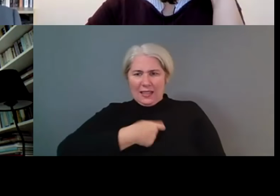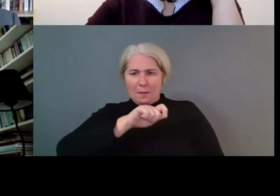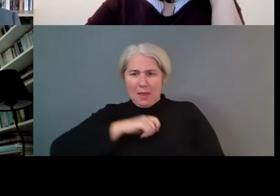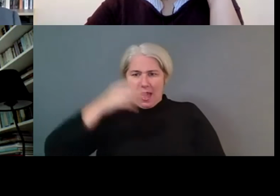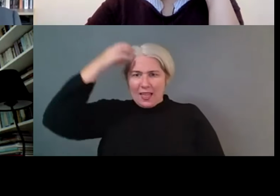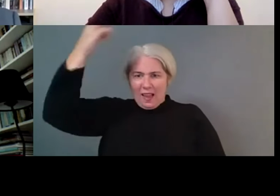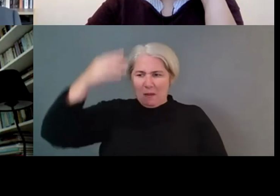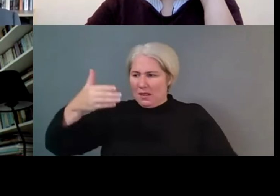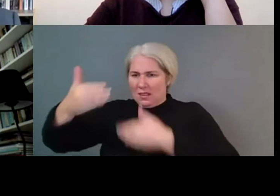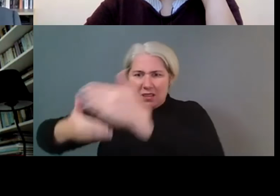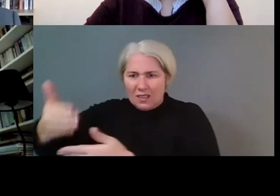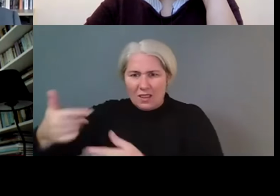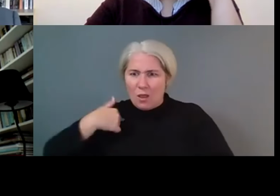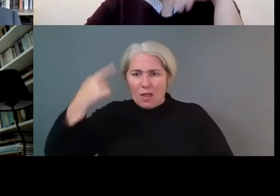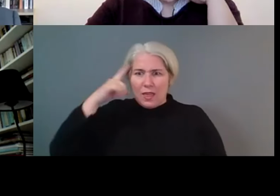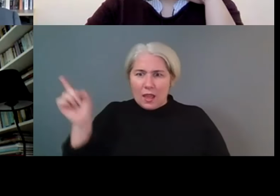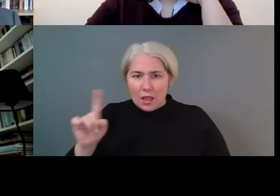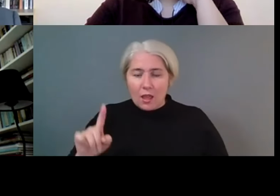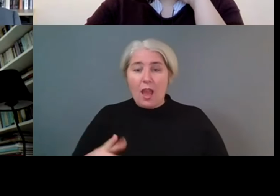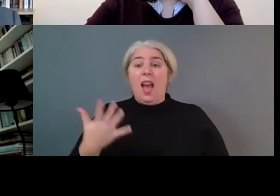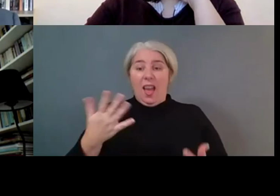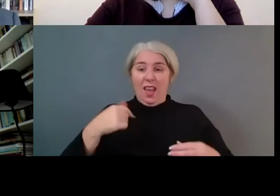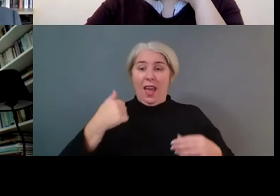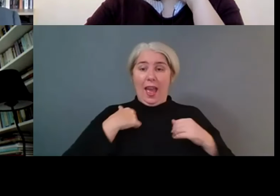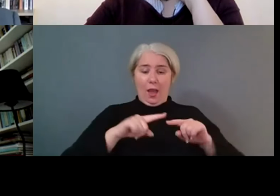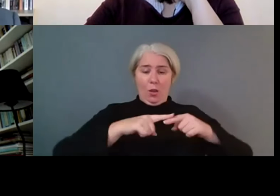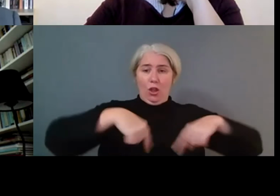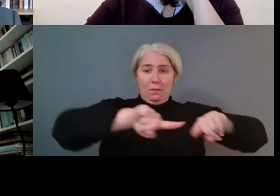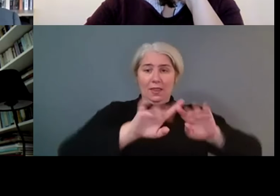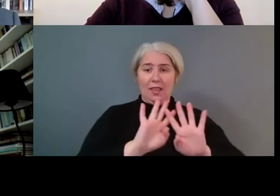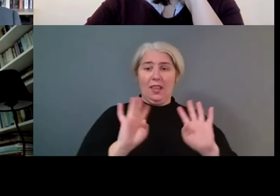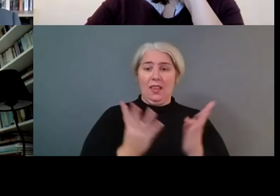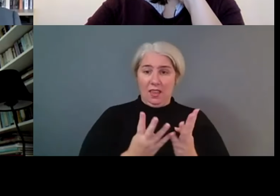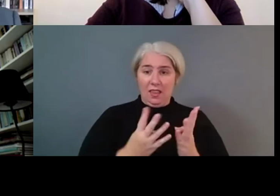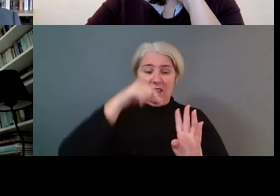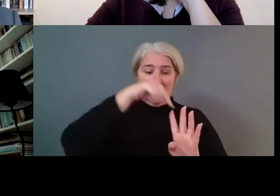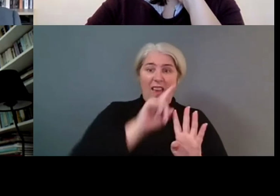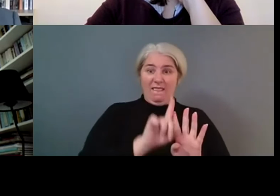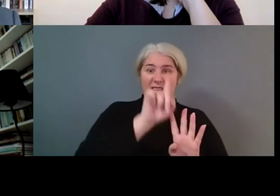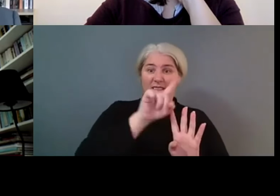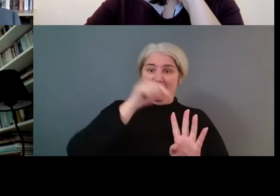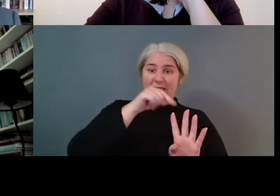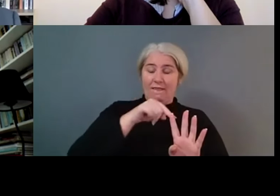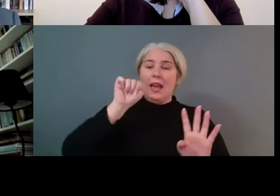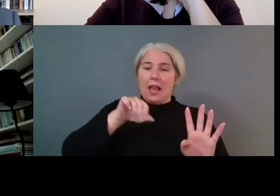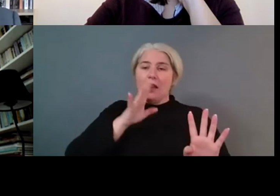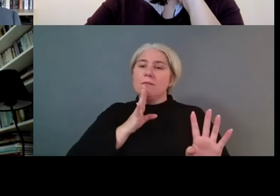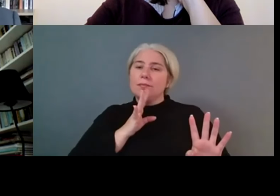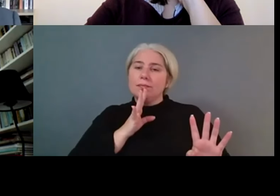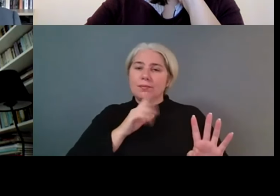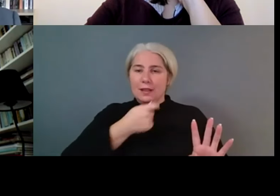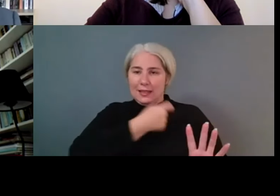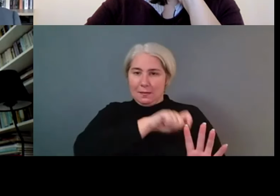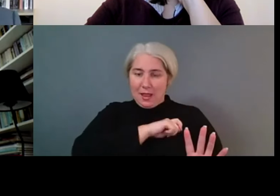one of our members, Spanish-speaking member, has participated in the debate with the government and in debates organized by CERMI and the